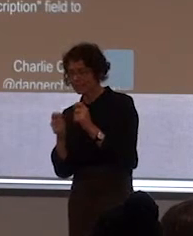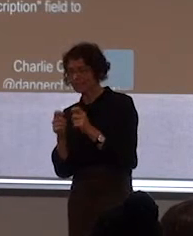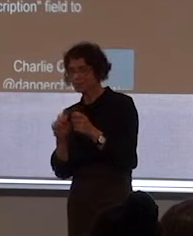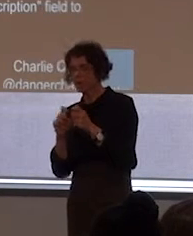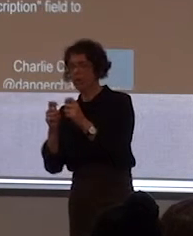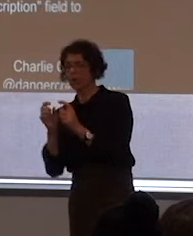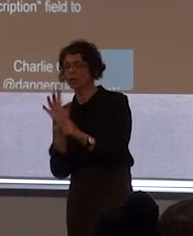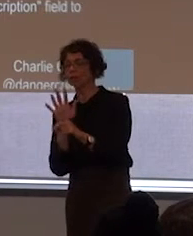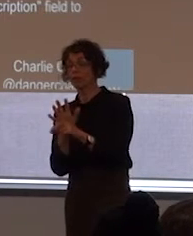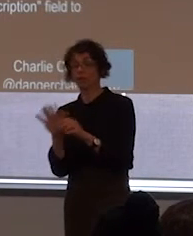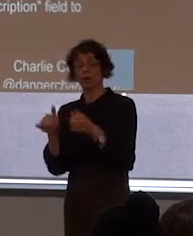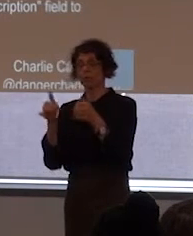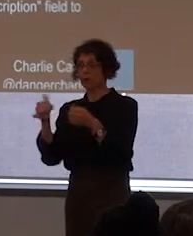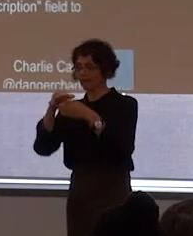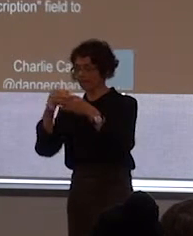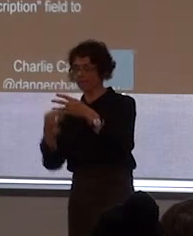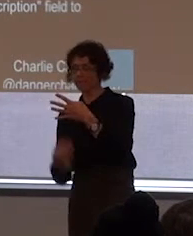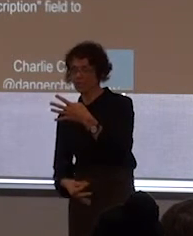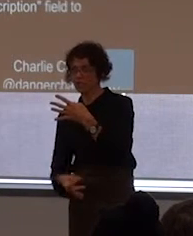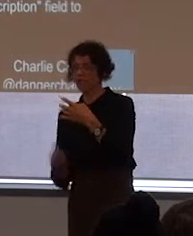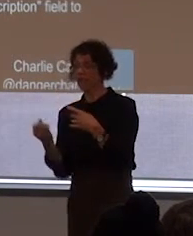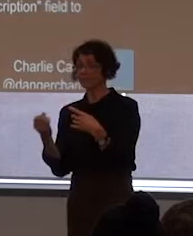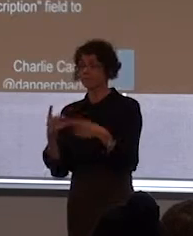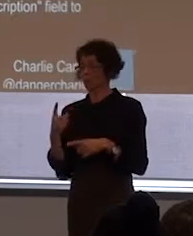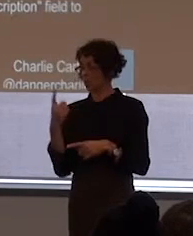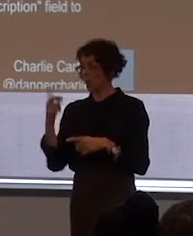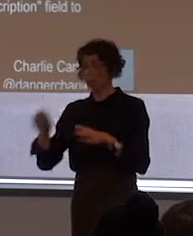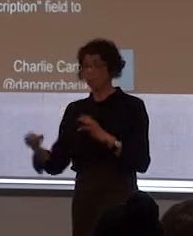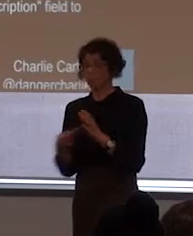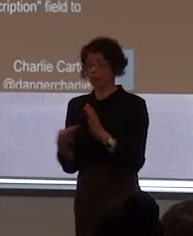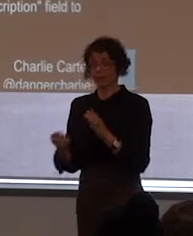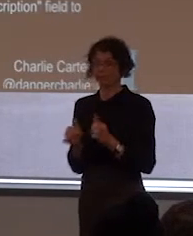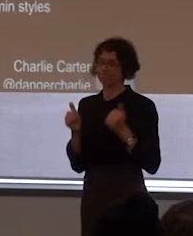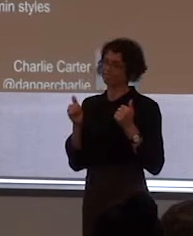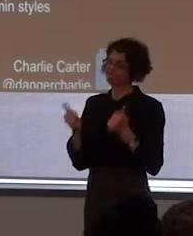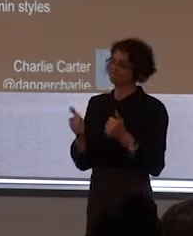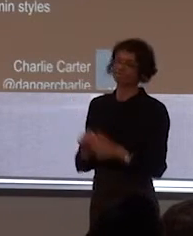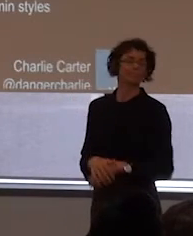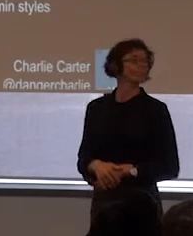really great features all in one plugin, which is really great.